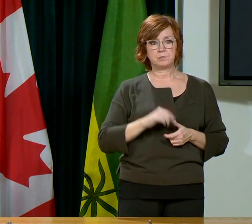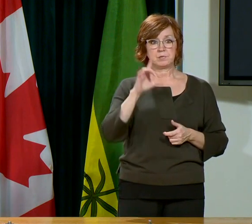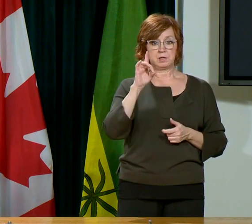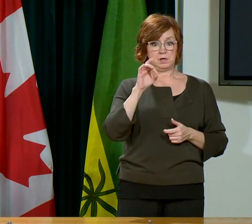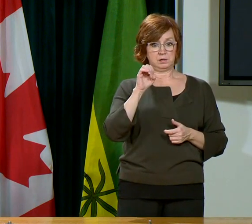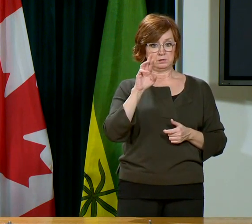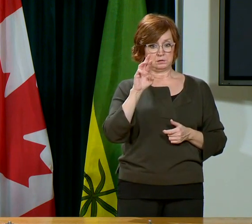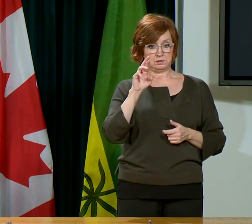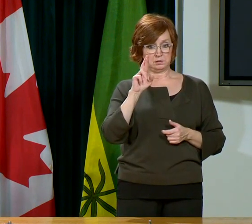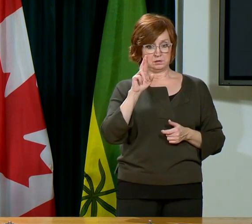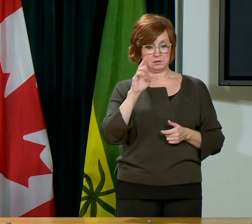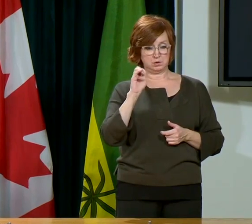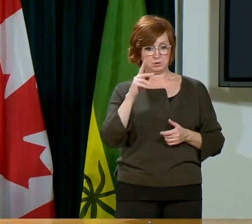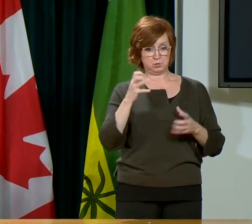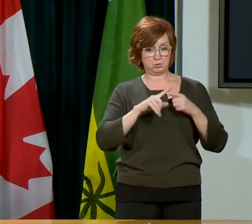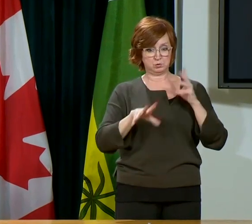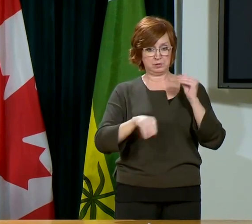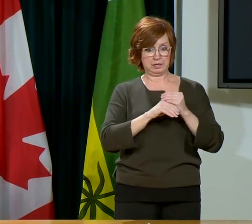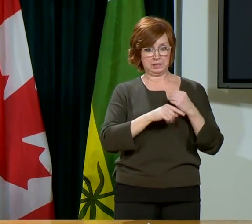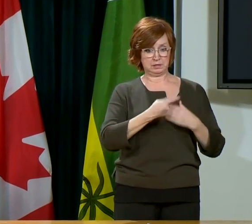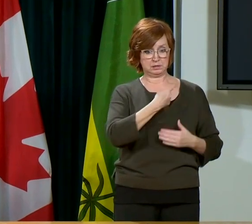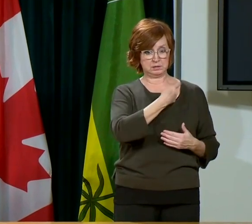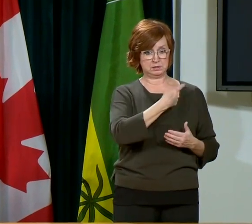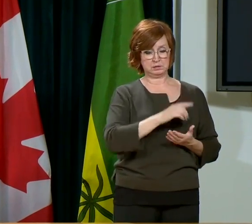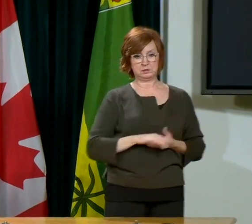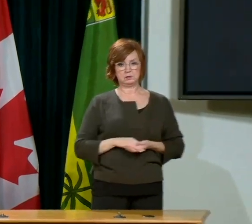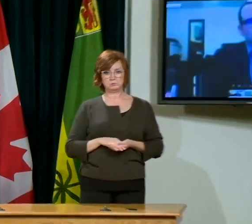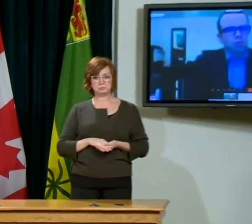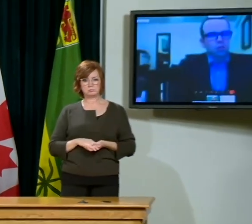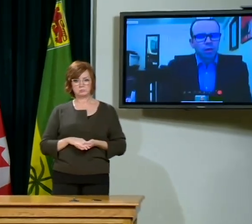you have anything to add?